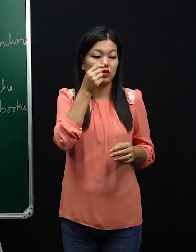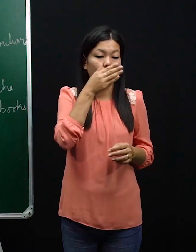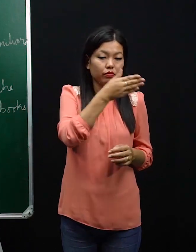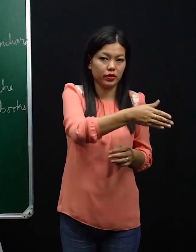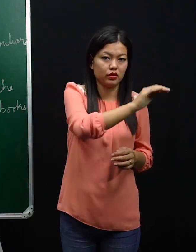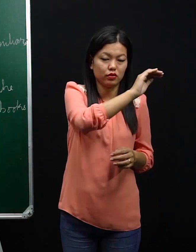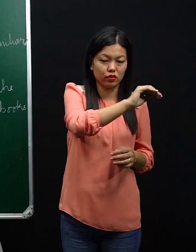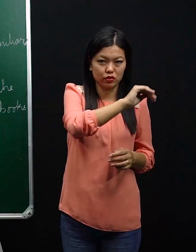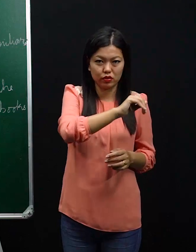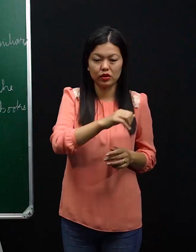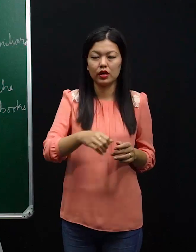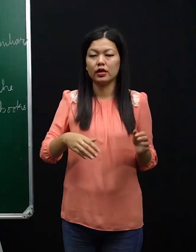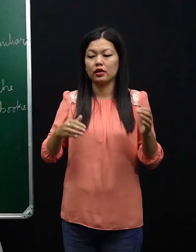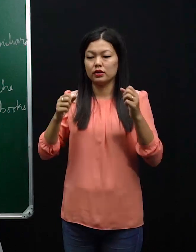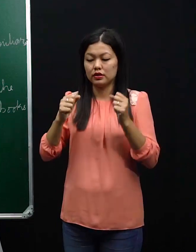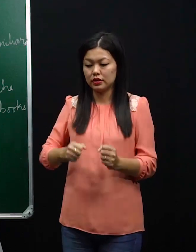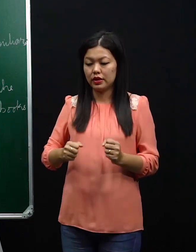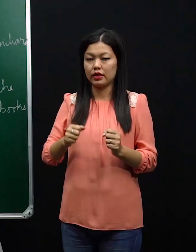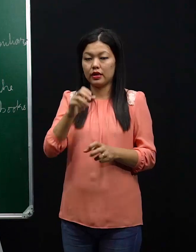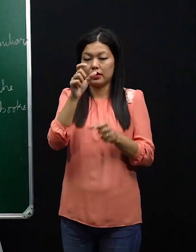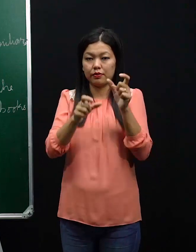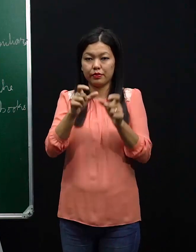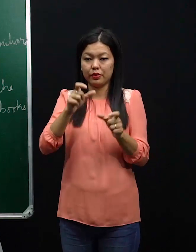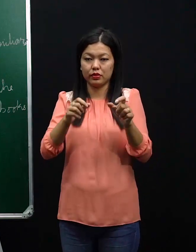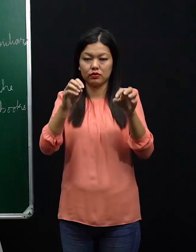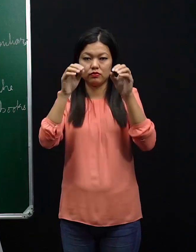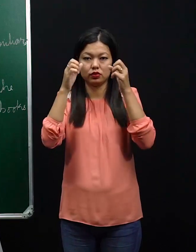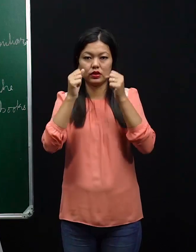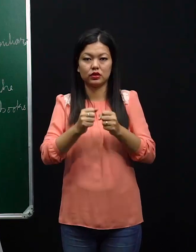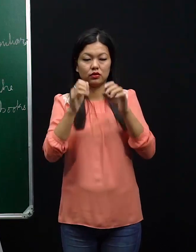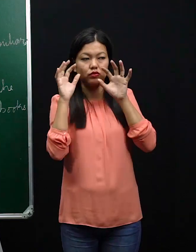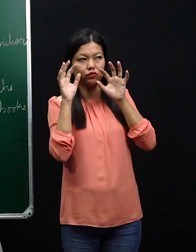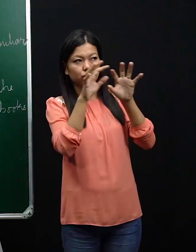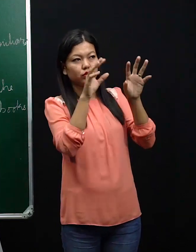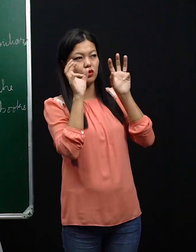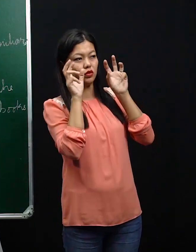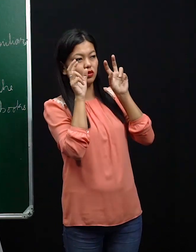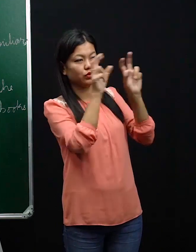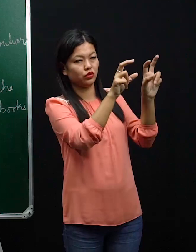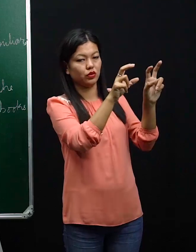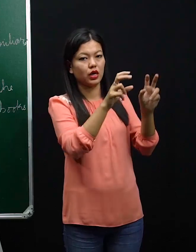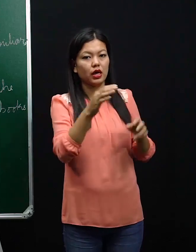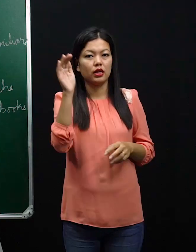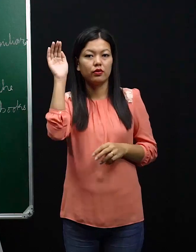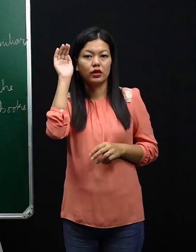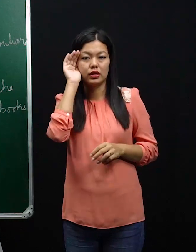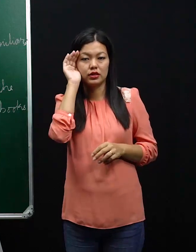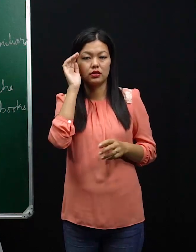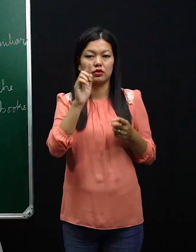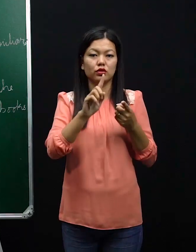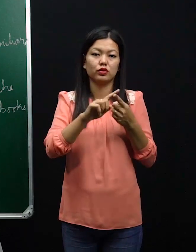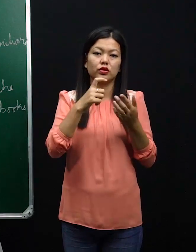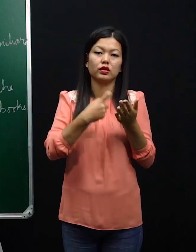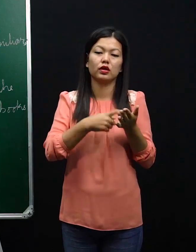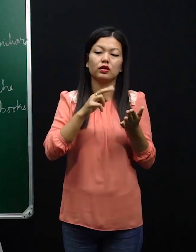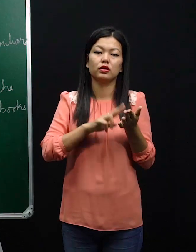would gather to listen to the words that this man had to say. and he found out that this had become a